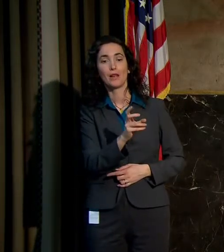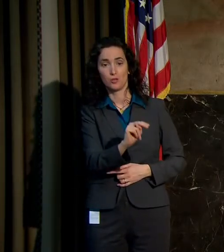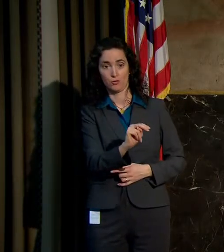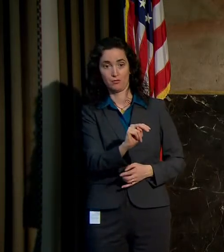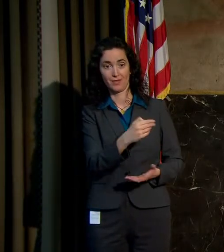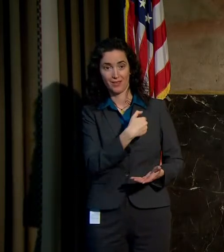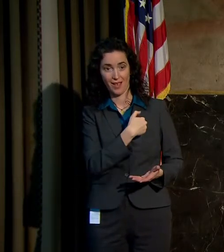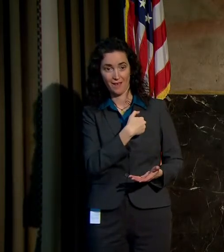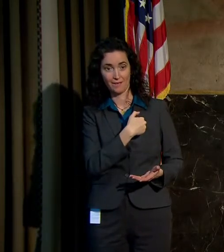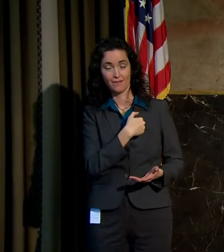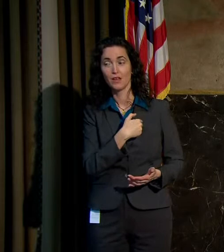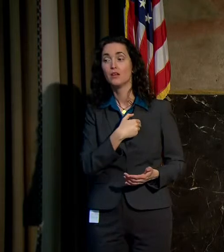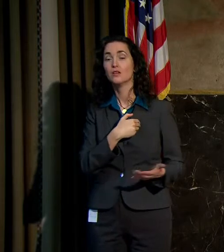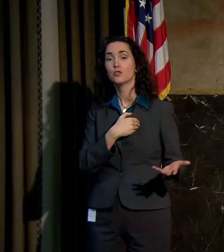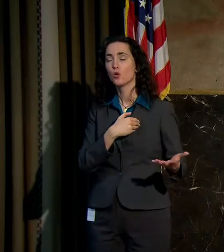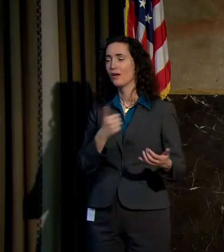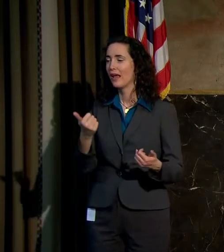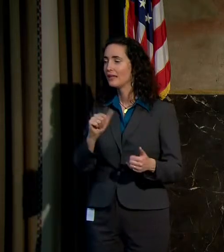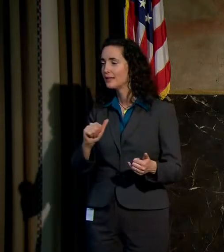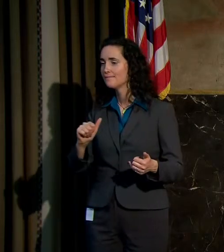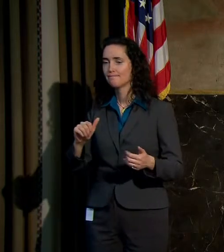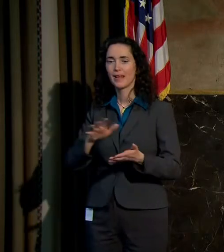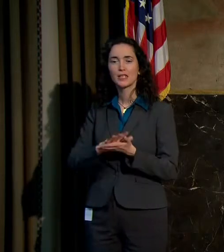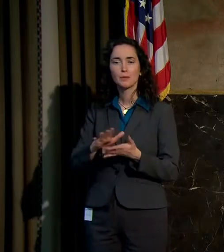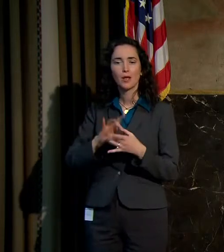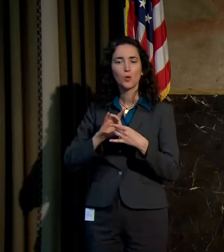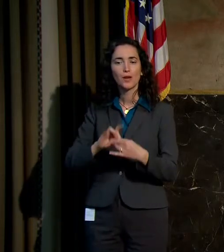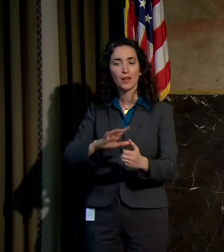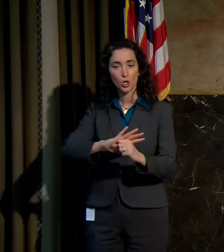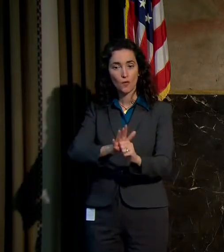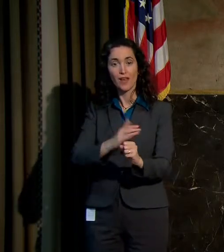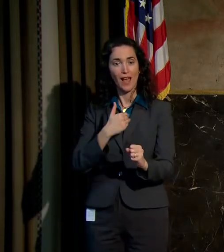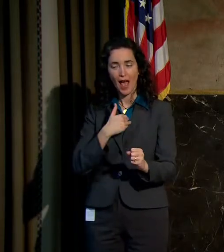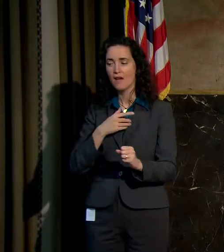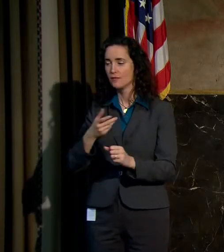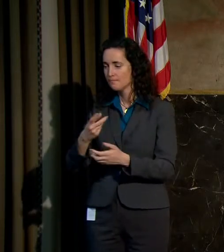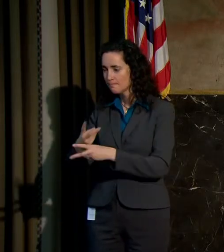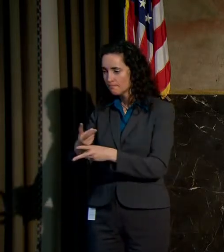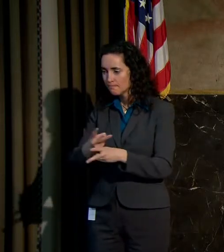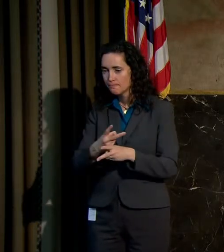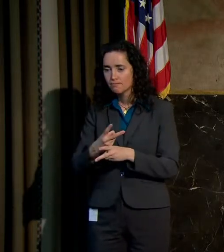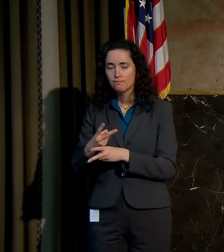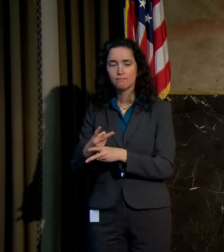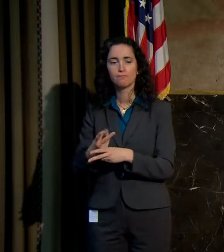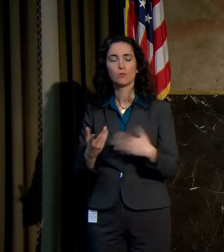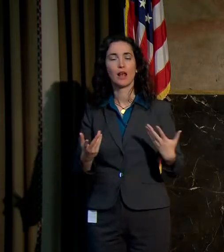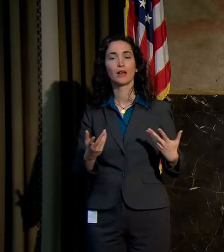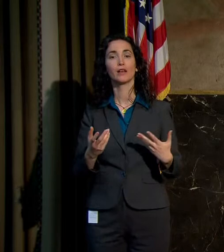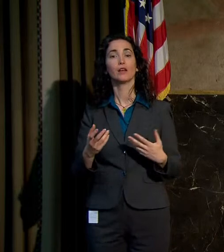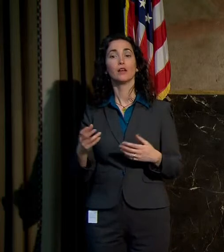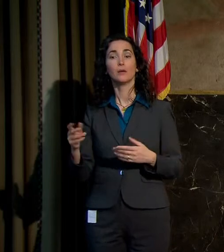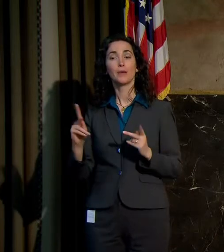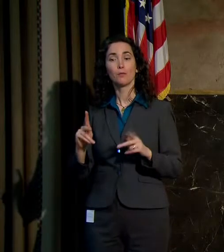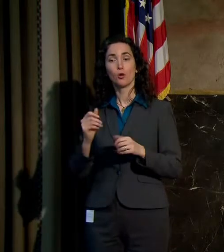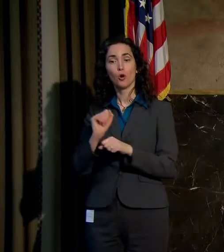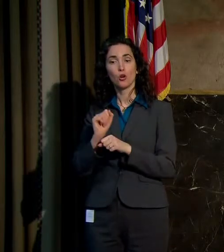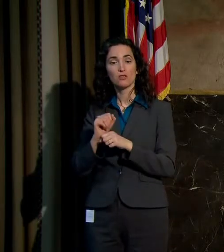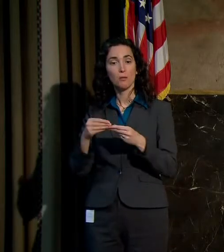take care of a lot of COVID-related expenditures in terms of things like the Unemployment Insurance Trust Fund, for